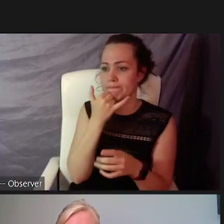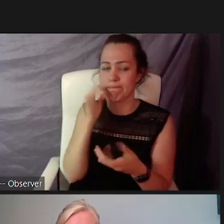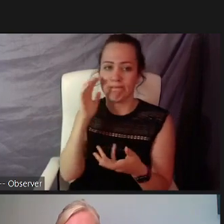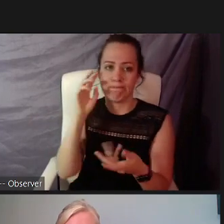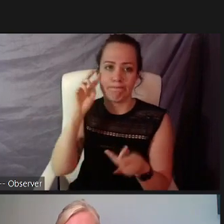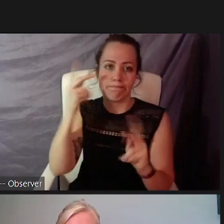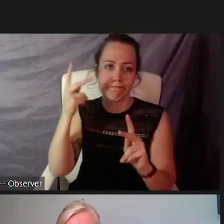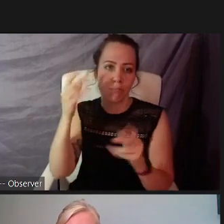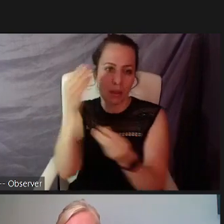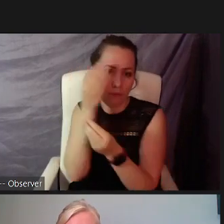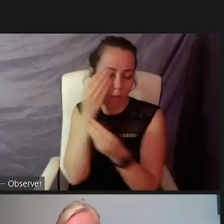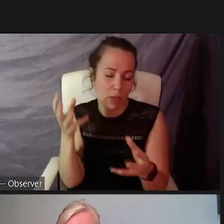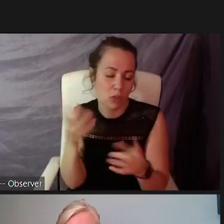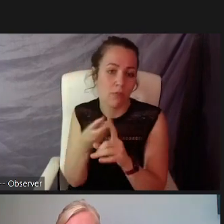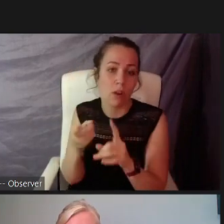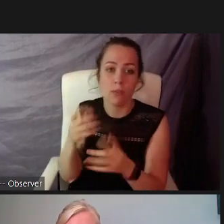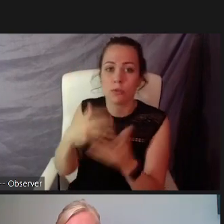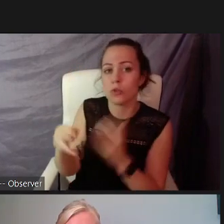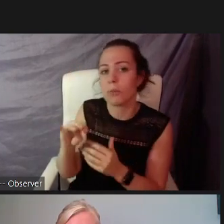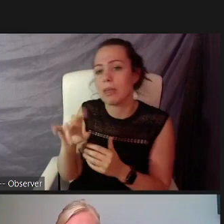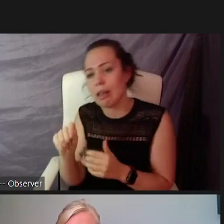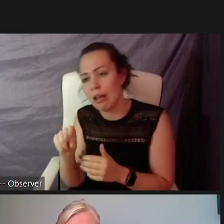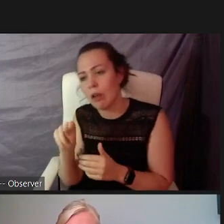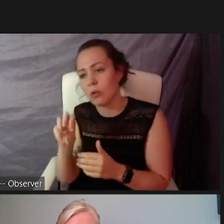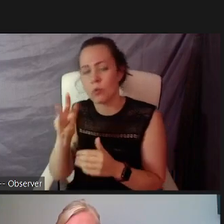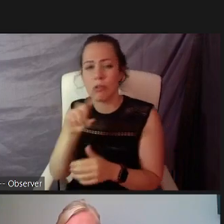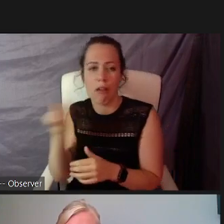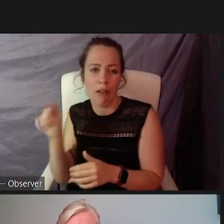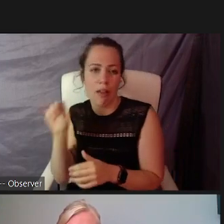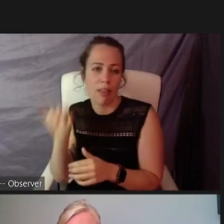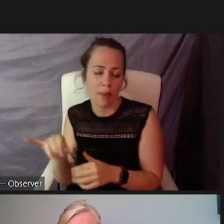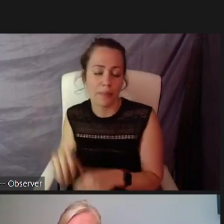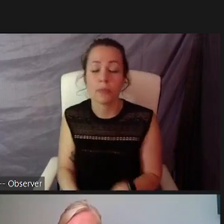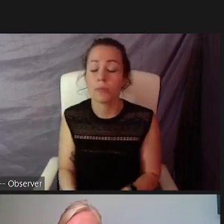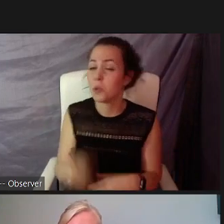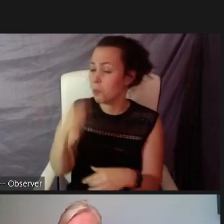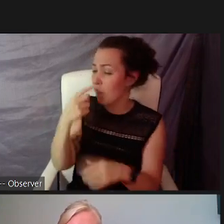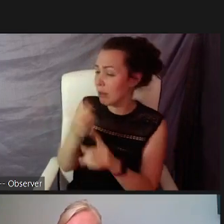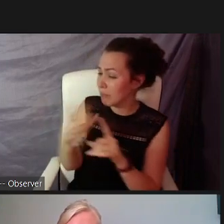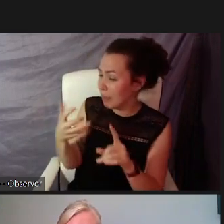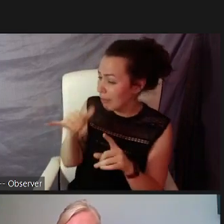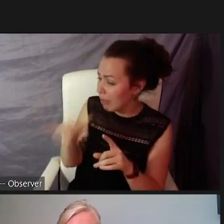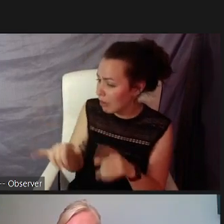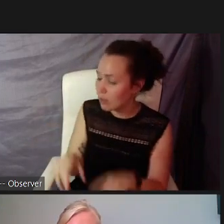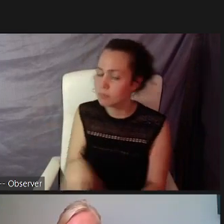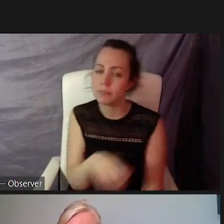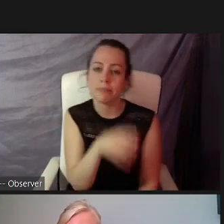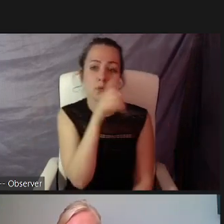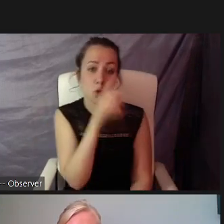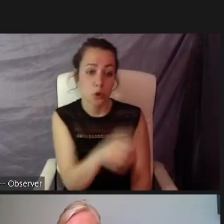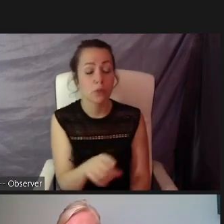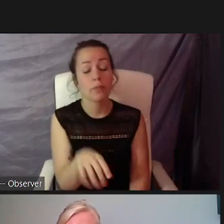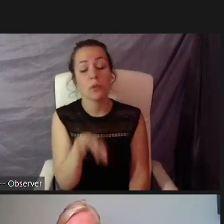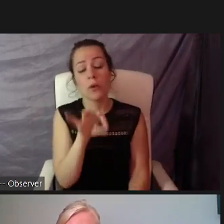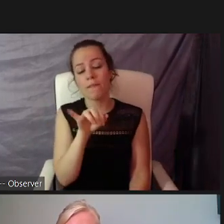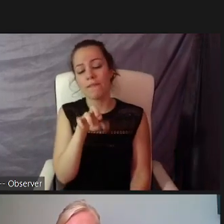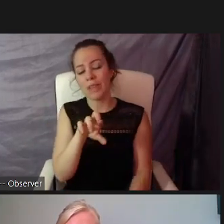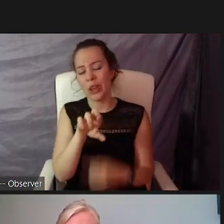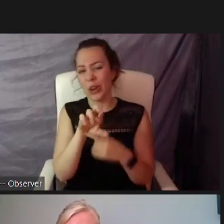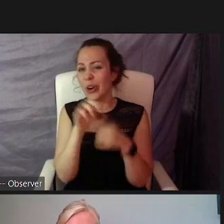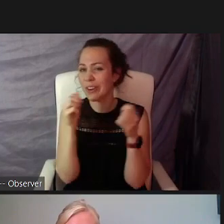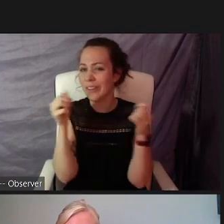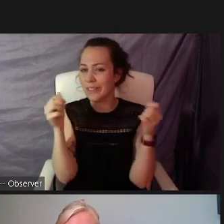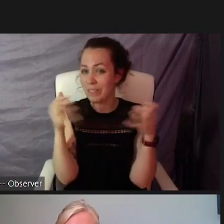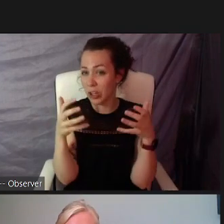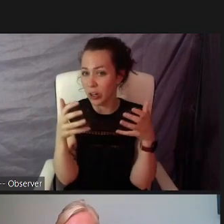social media and the news? Can you tell us more about that? Sure. So fear is a response to